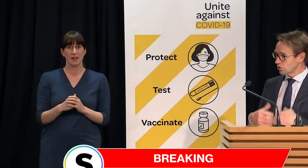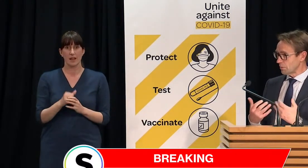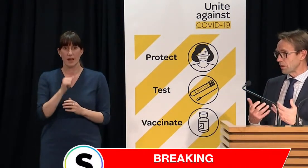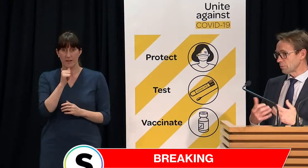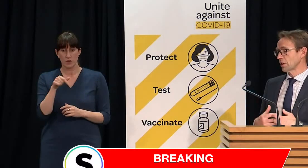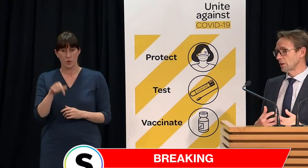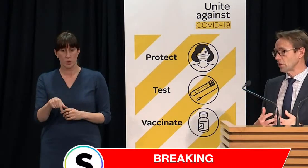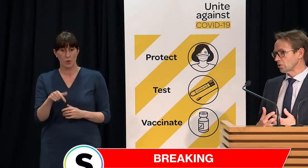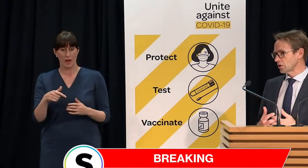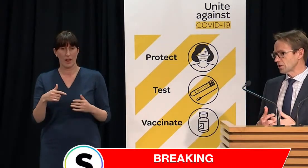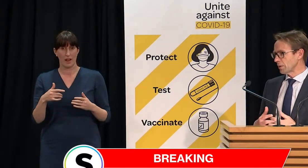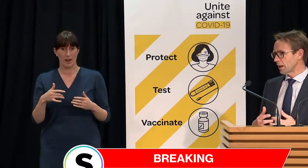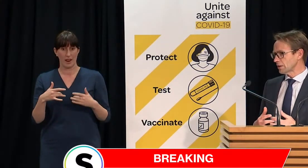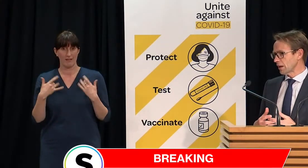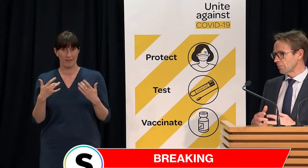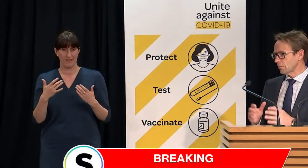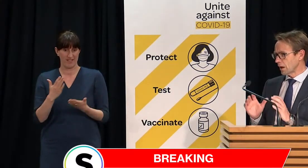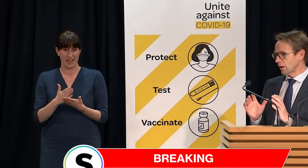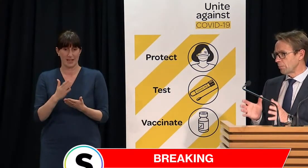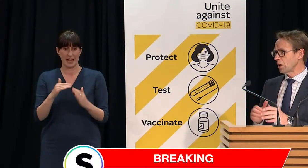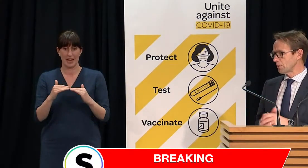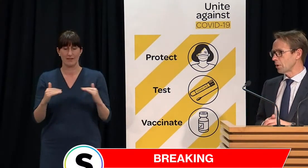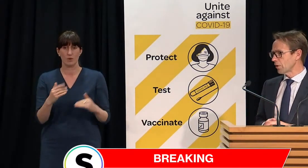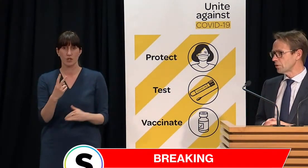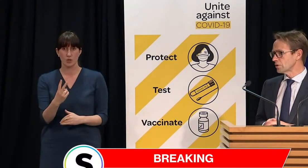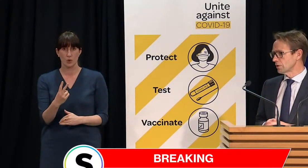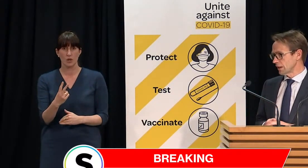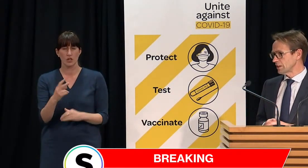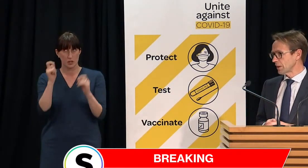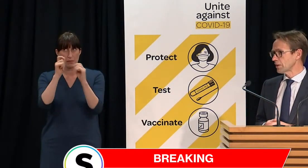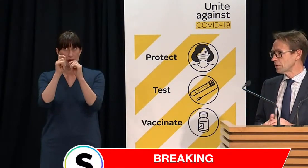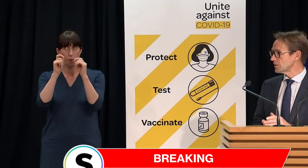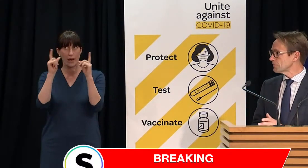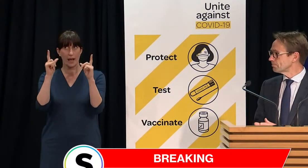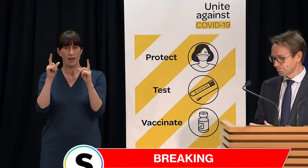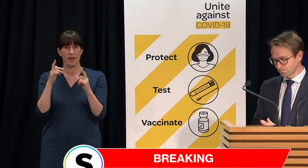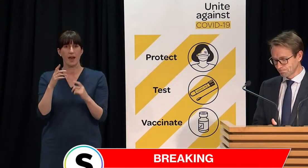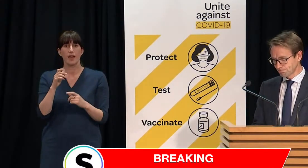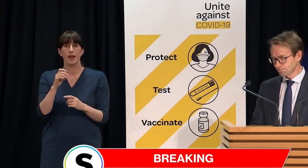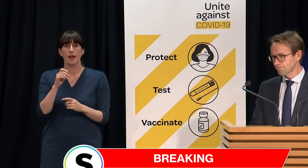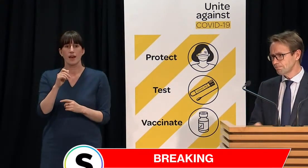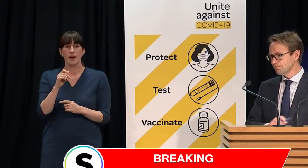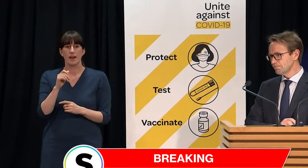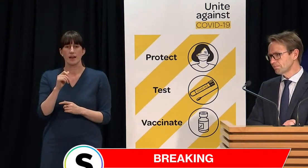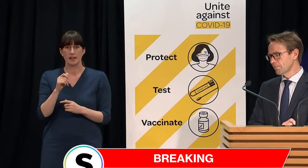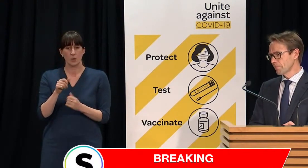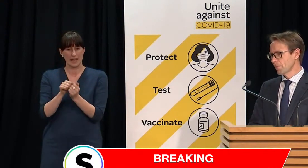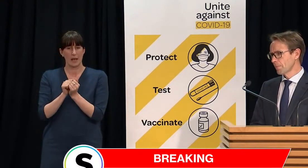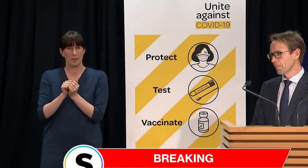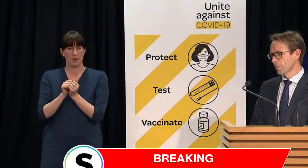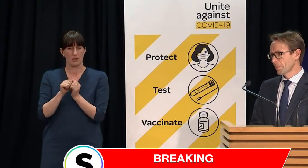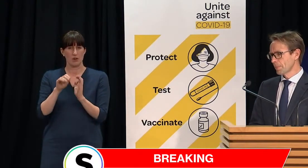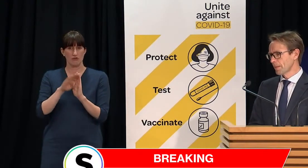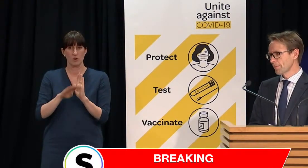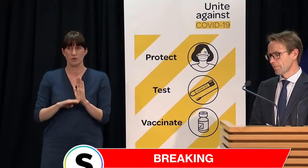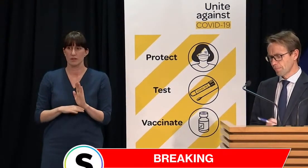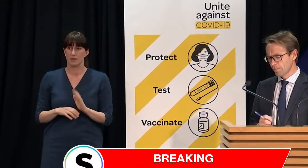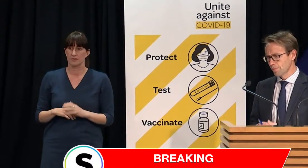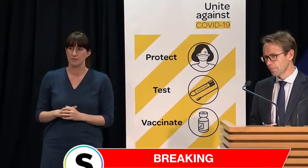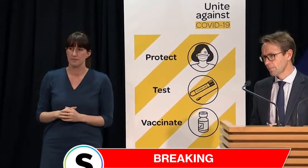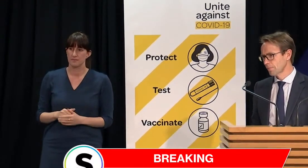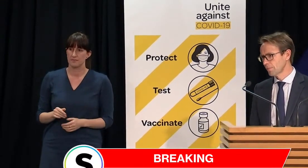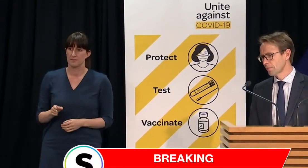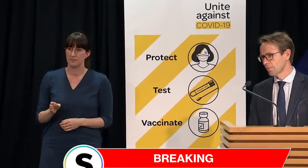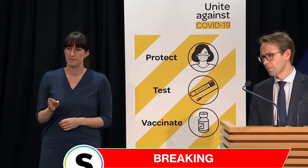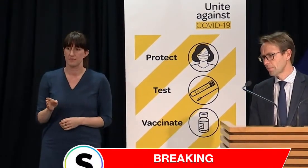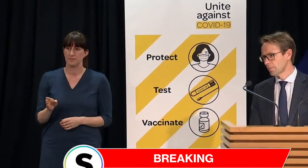2, should be being particularly conscious about abiding by those expectations. Down the front. The top up of the hardship fund, the Green say it's nowhere near